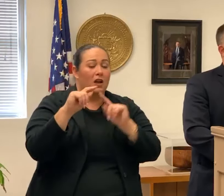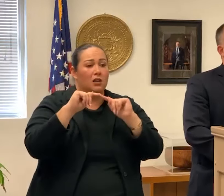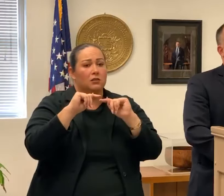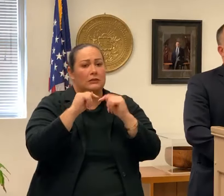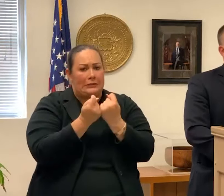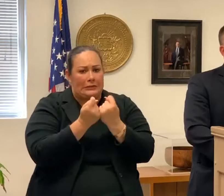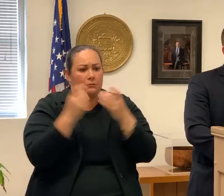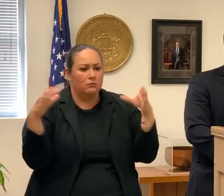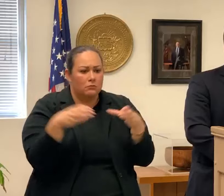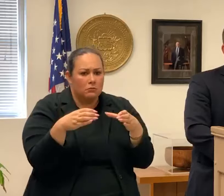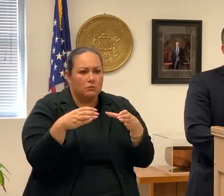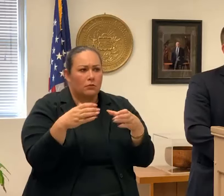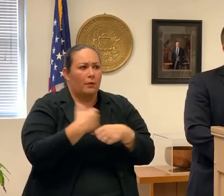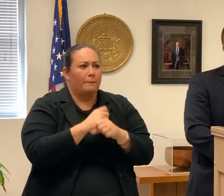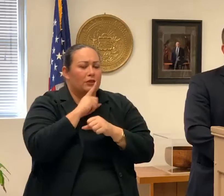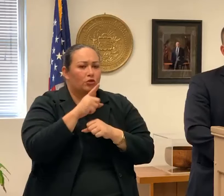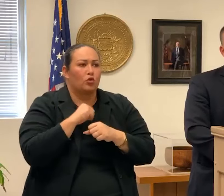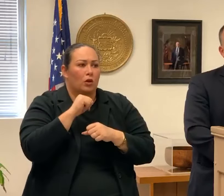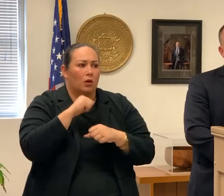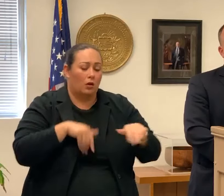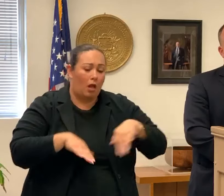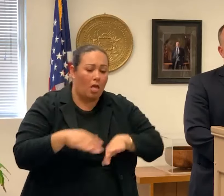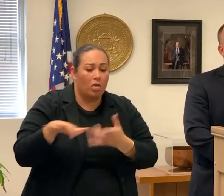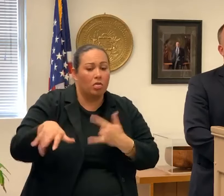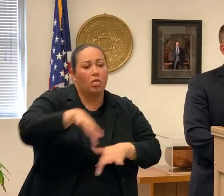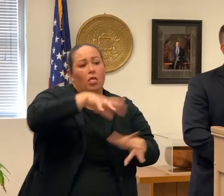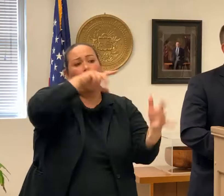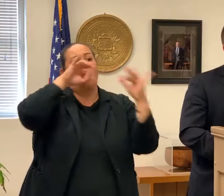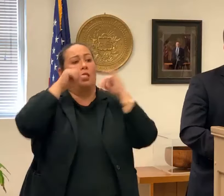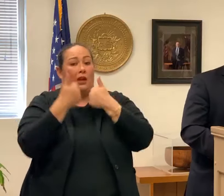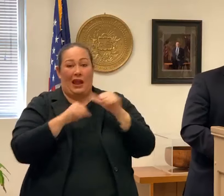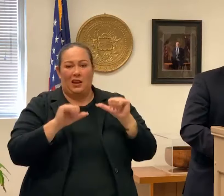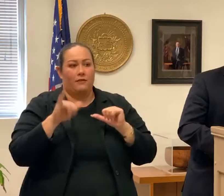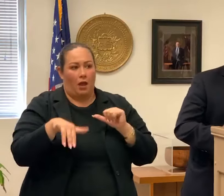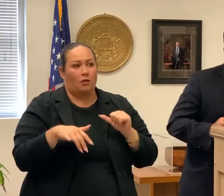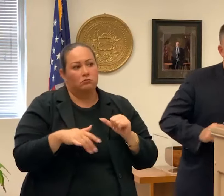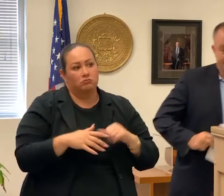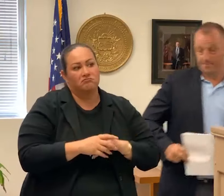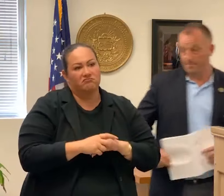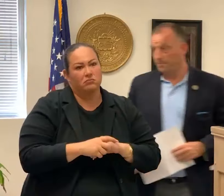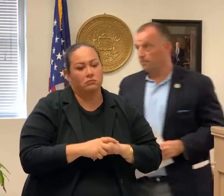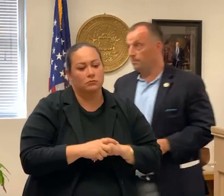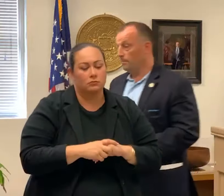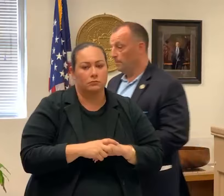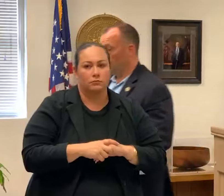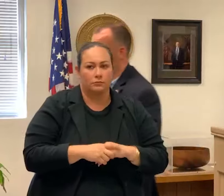don't, you know, inhale or ingest any of that that ash.